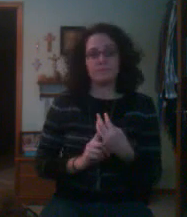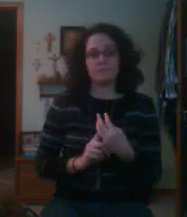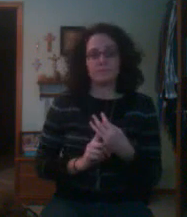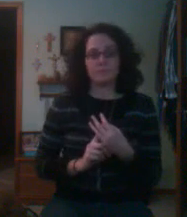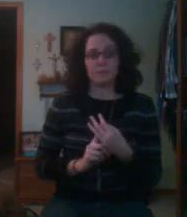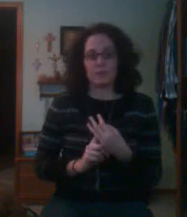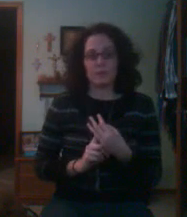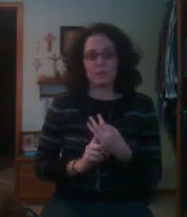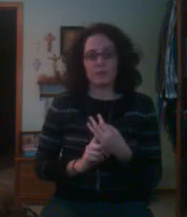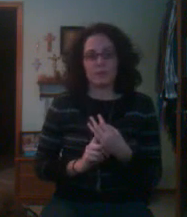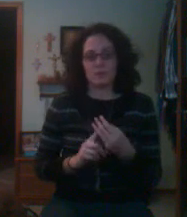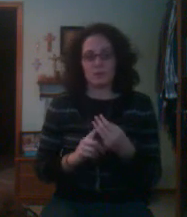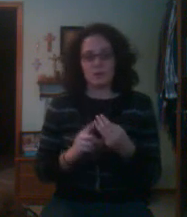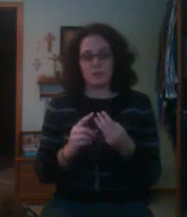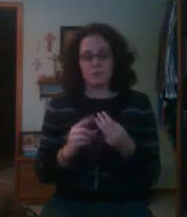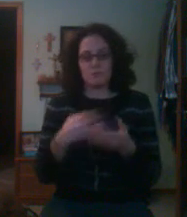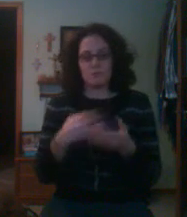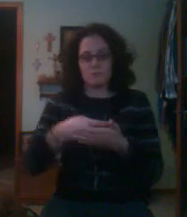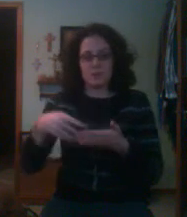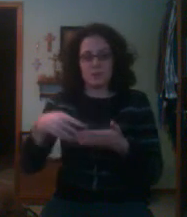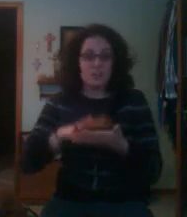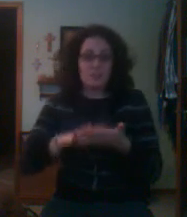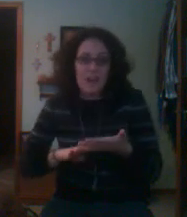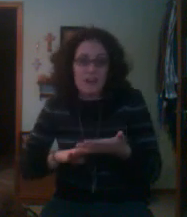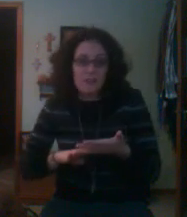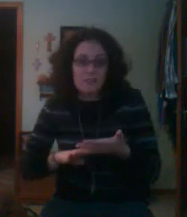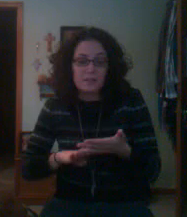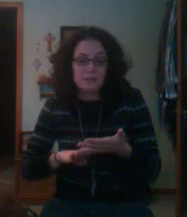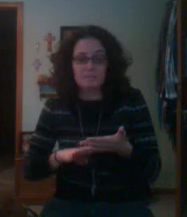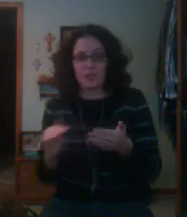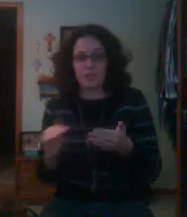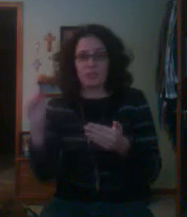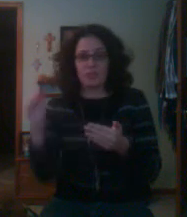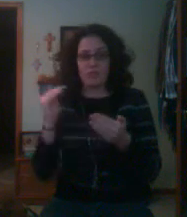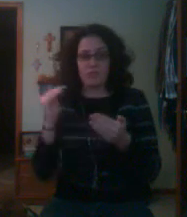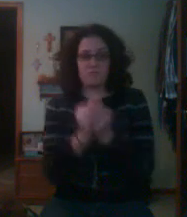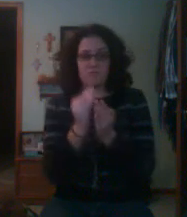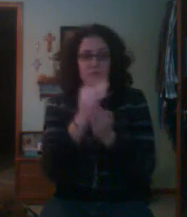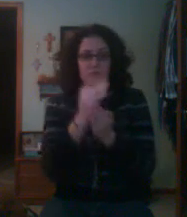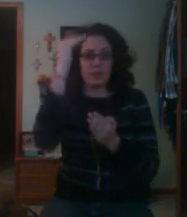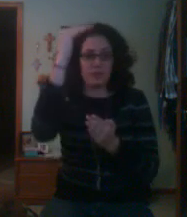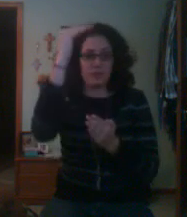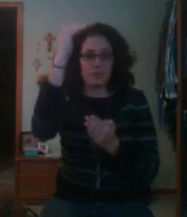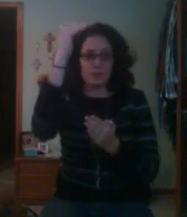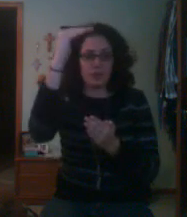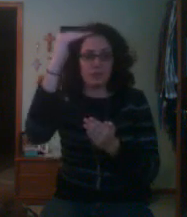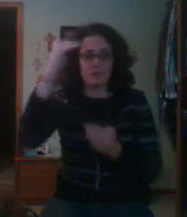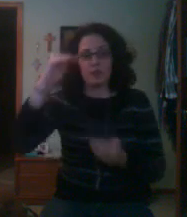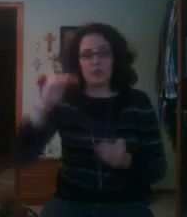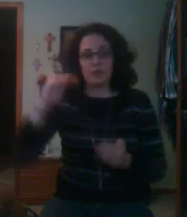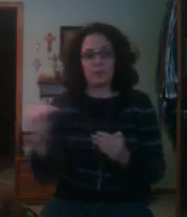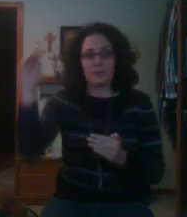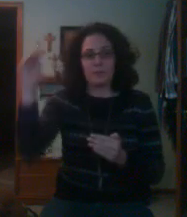is showing corn growth over eight weeks. You can see the control is the blue line. That would be the normal soil. And then